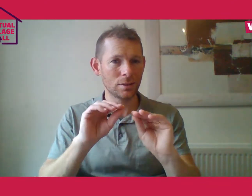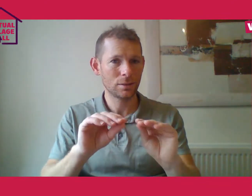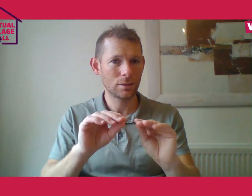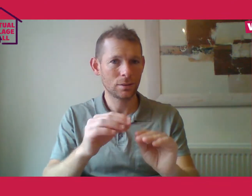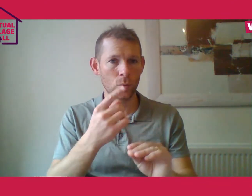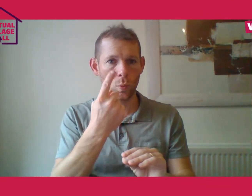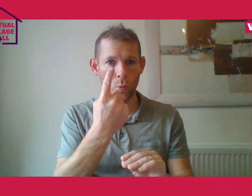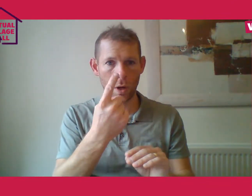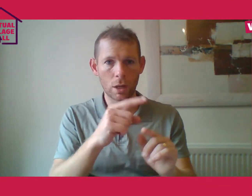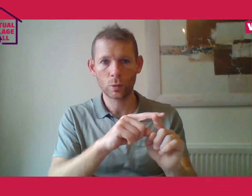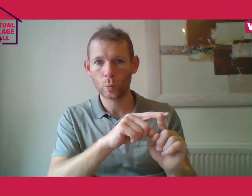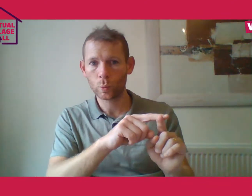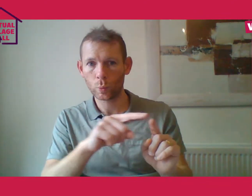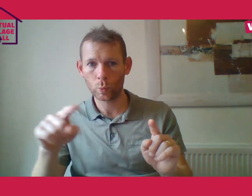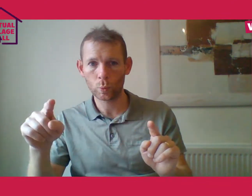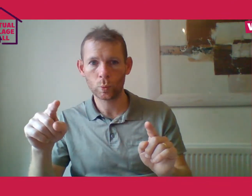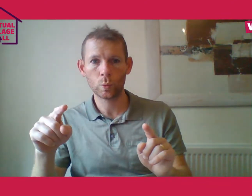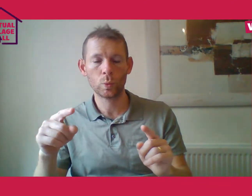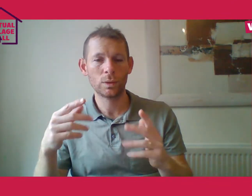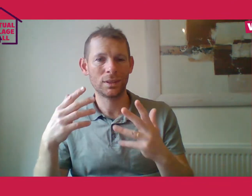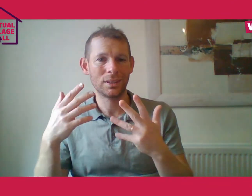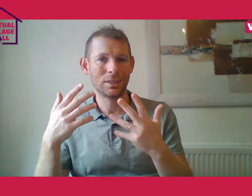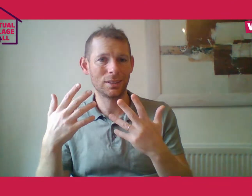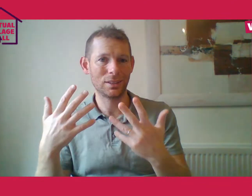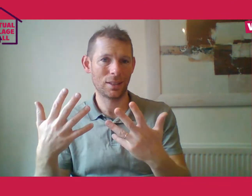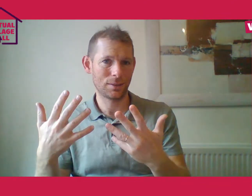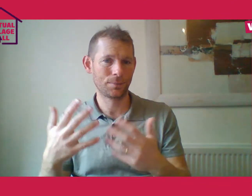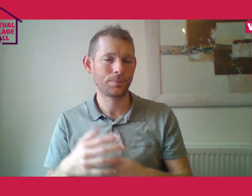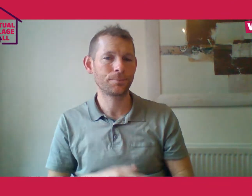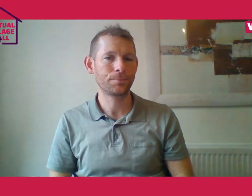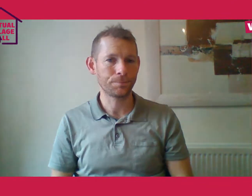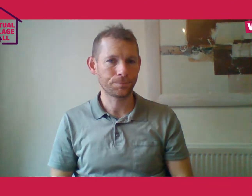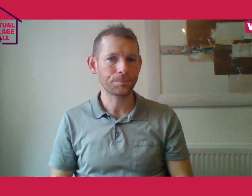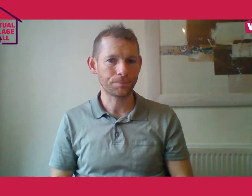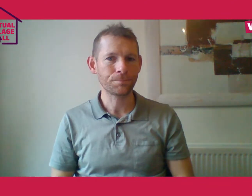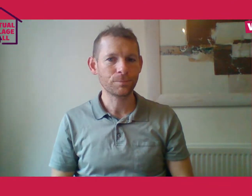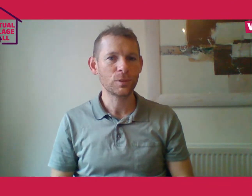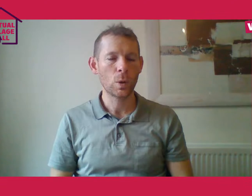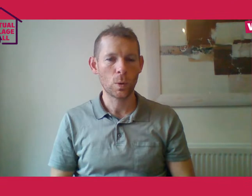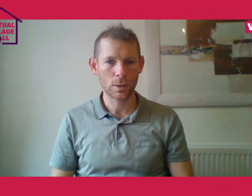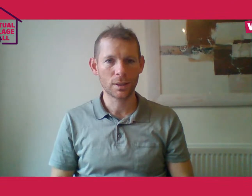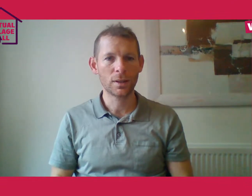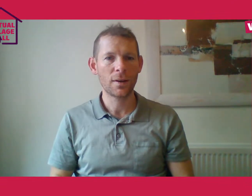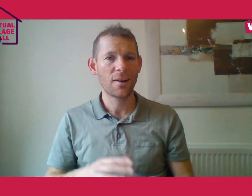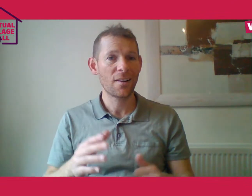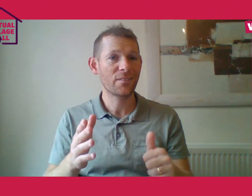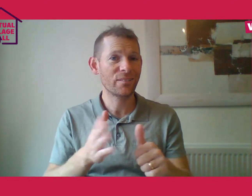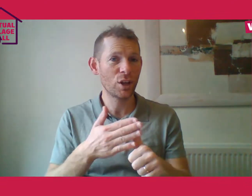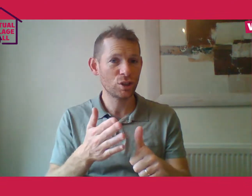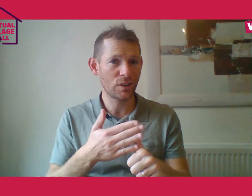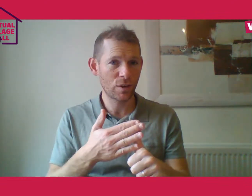What I'll do is I will start with the numbers 1 to 10, and you can follow along.